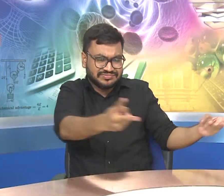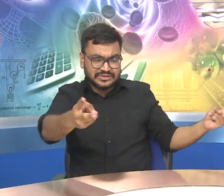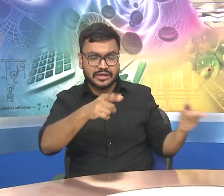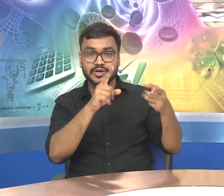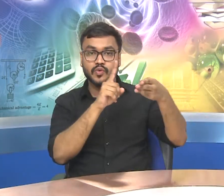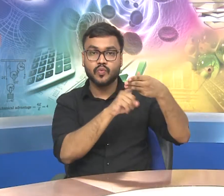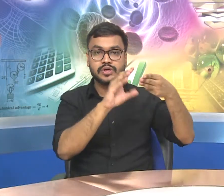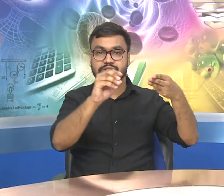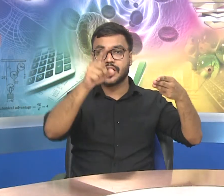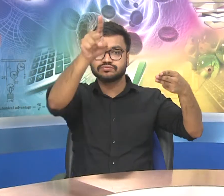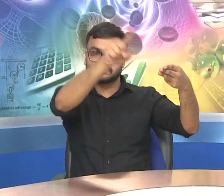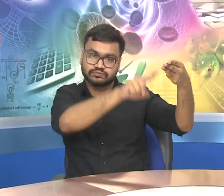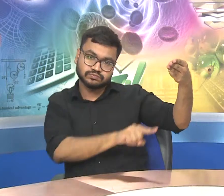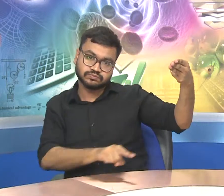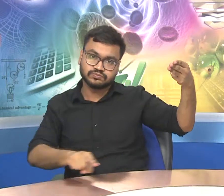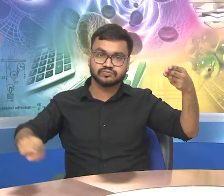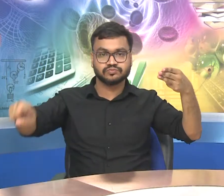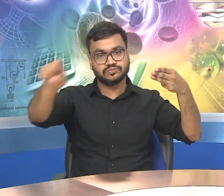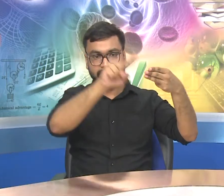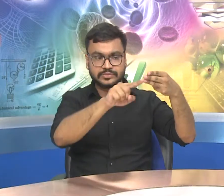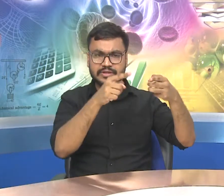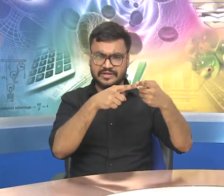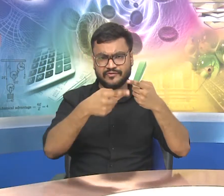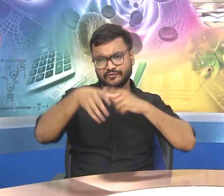let's revise what we have learned in part 2.